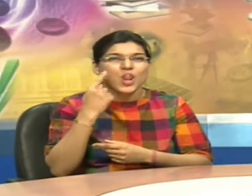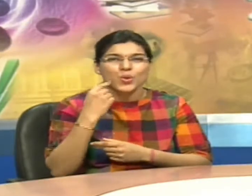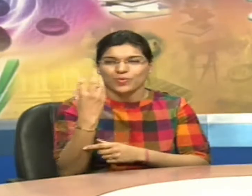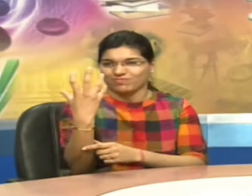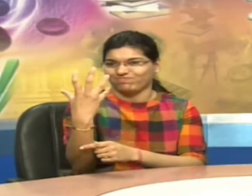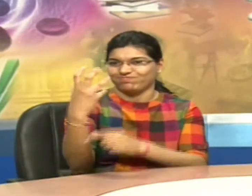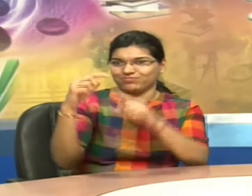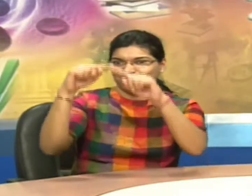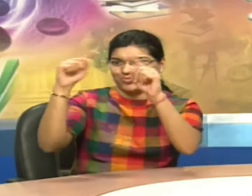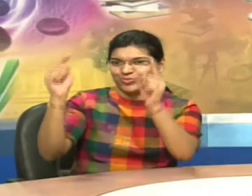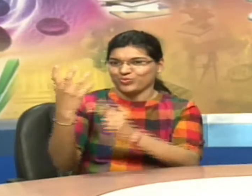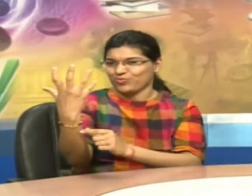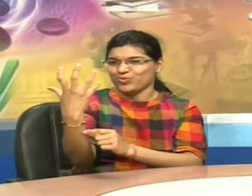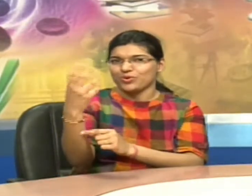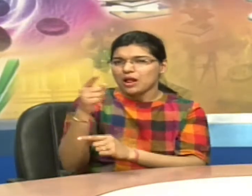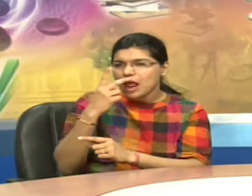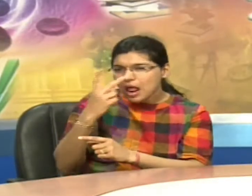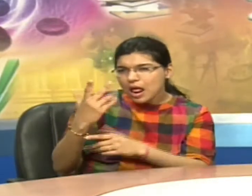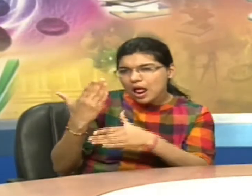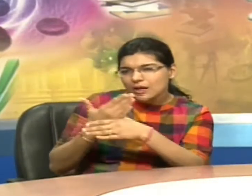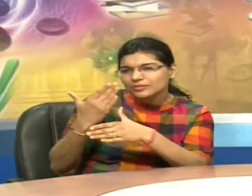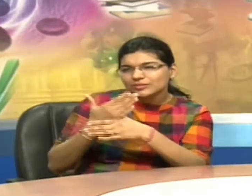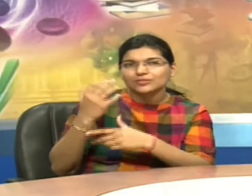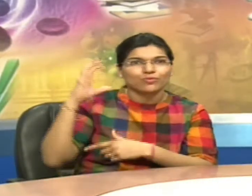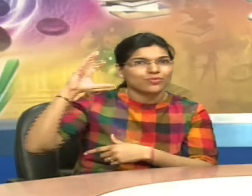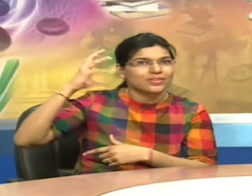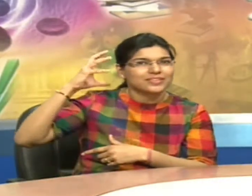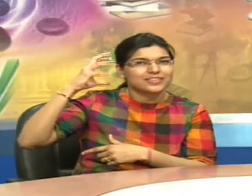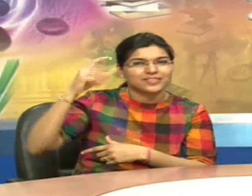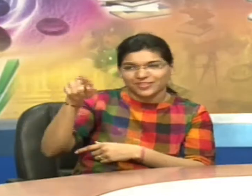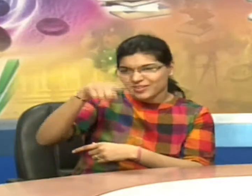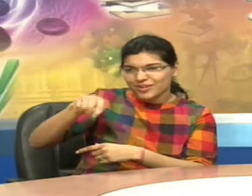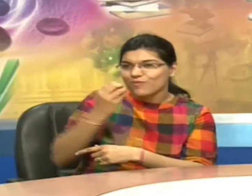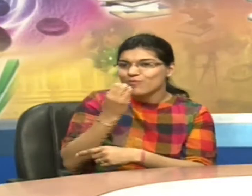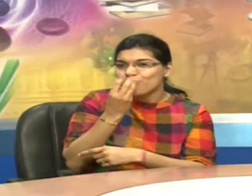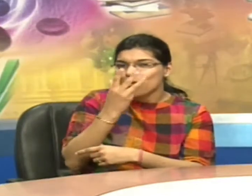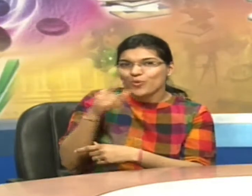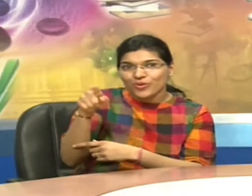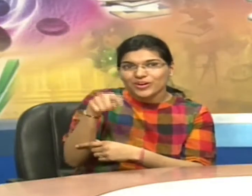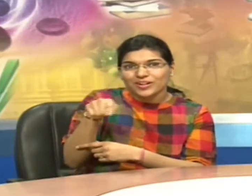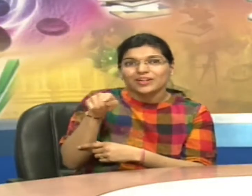The word formed is sunflower. It is yellow in color.